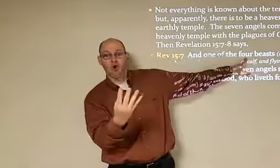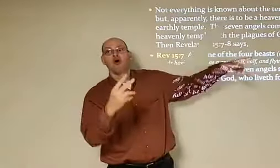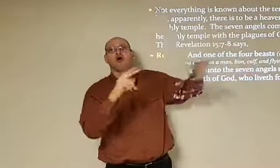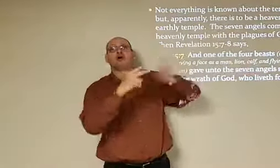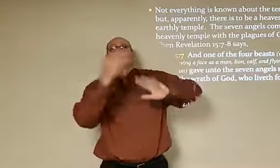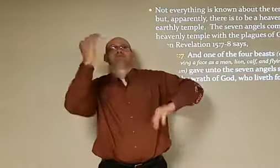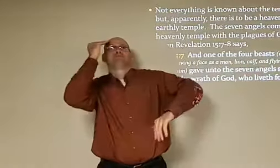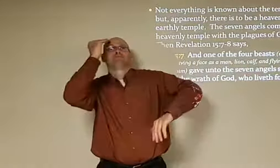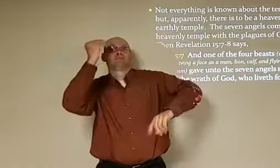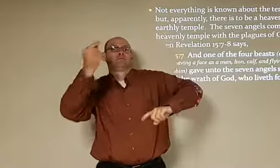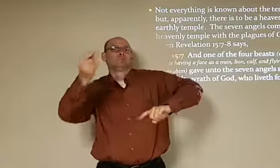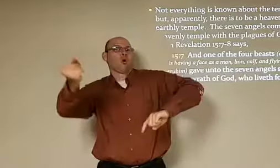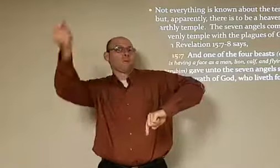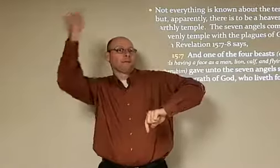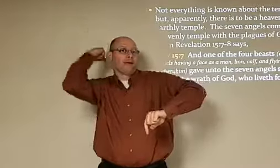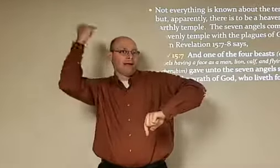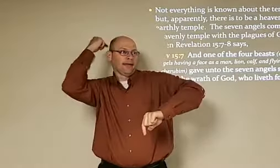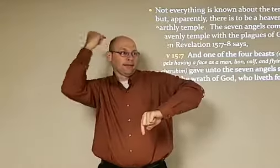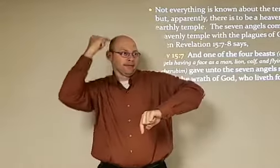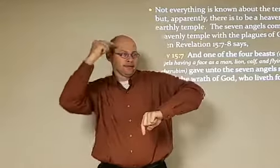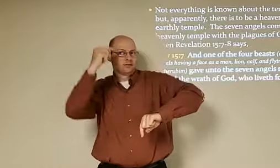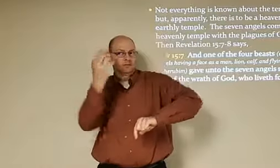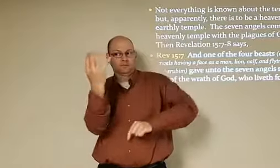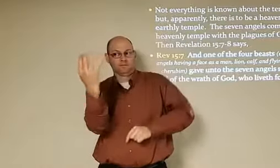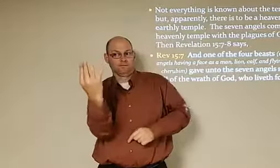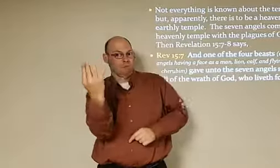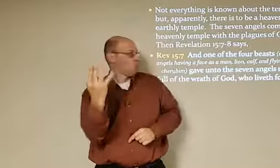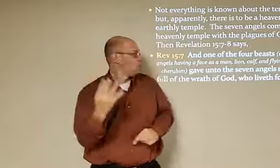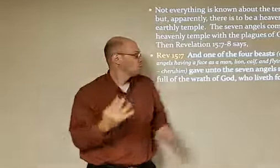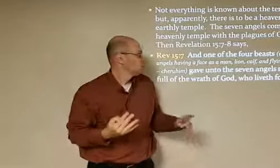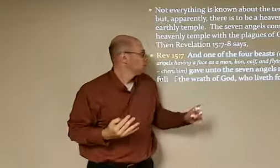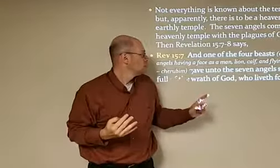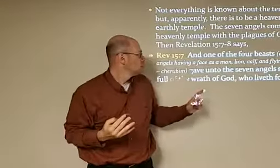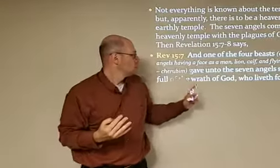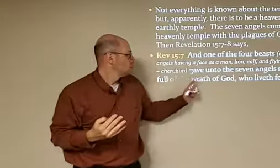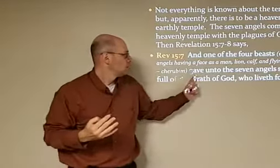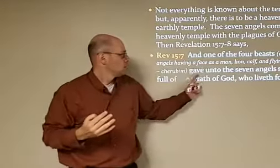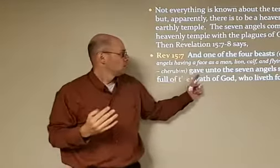So it says four beasts, so it kind of, you go back and you know Revelation chapter 4.